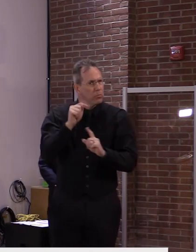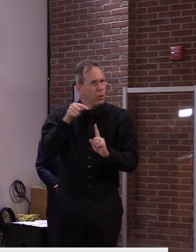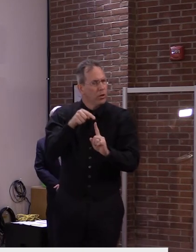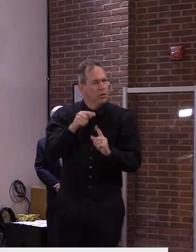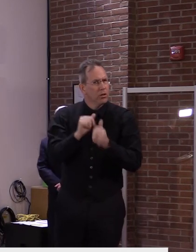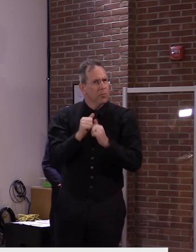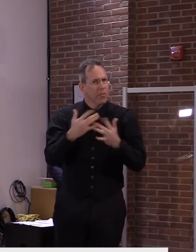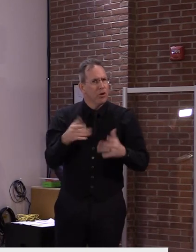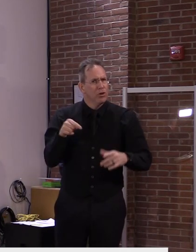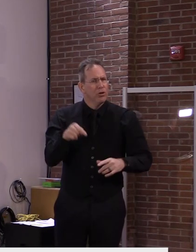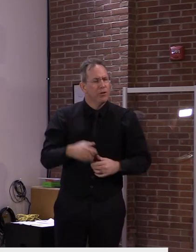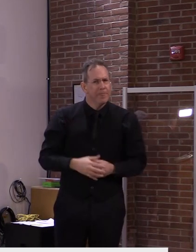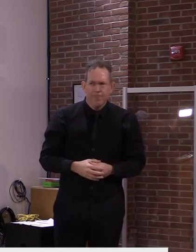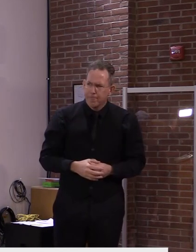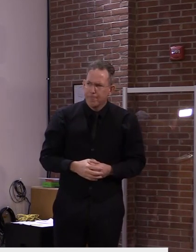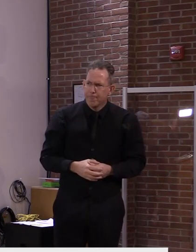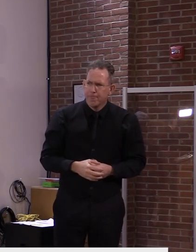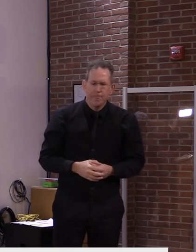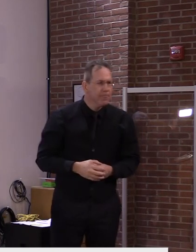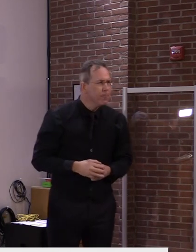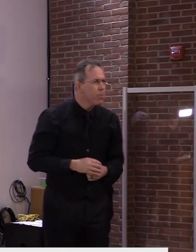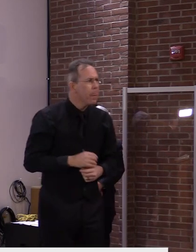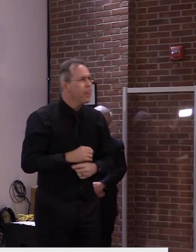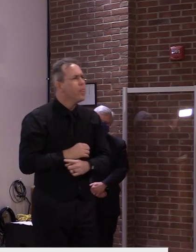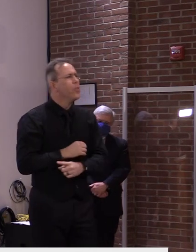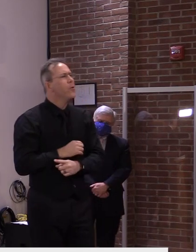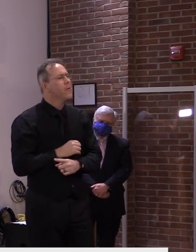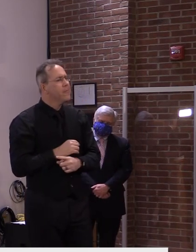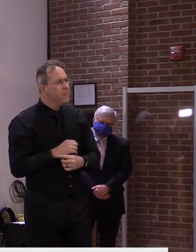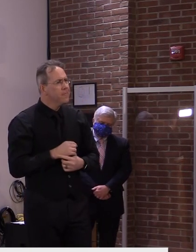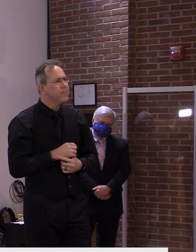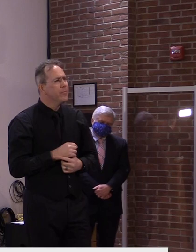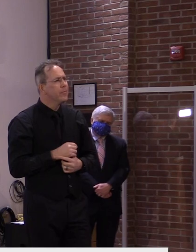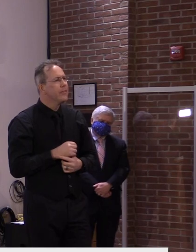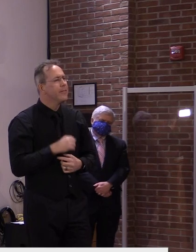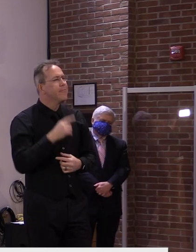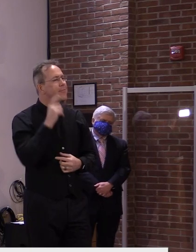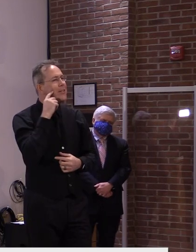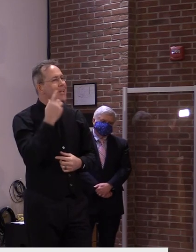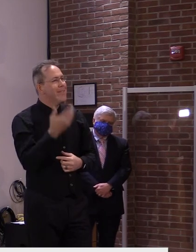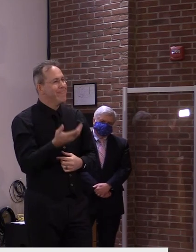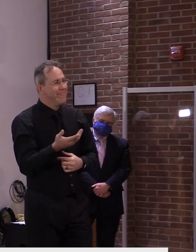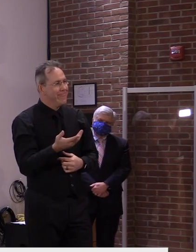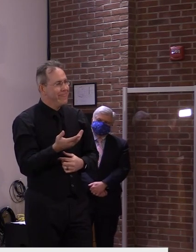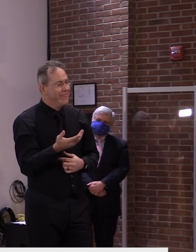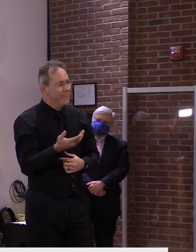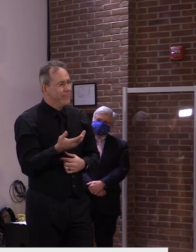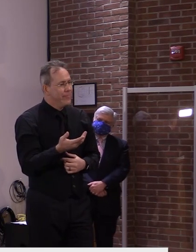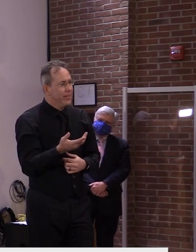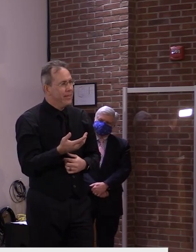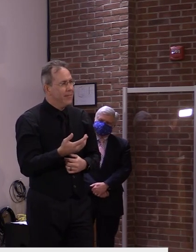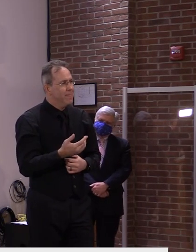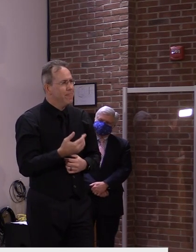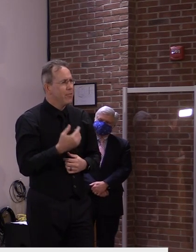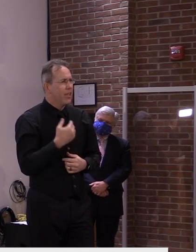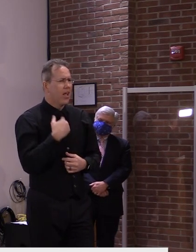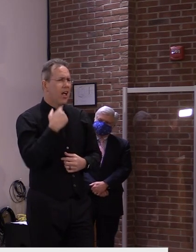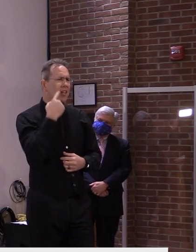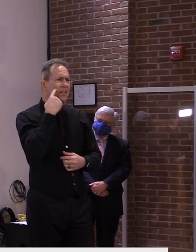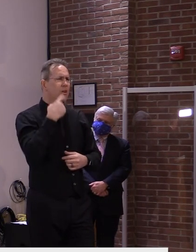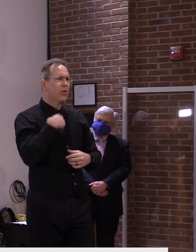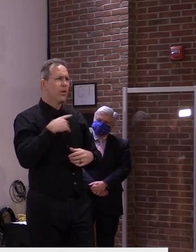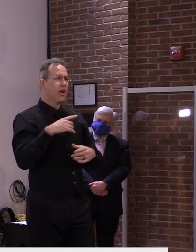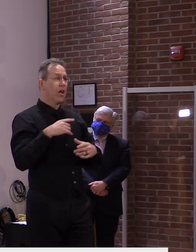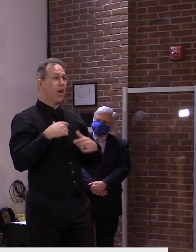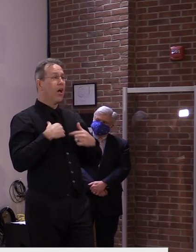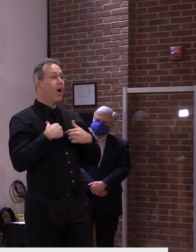Dr. Levine answer this, but from my perspective, I believe we presented this in not saying that there wouldn't be any risk, but there is some